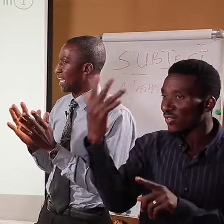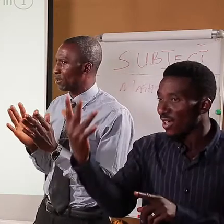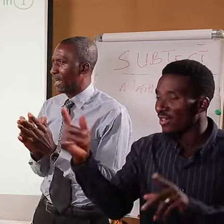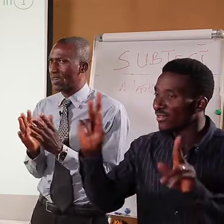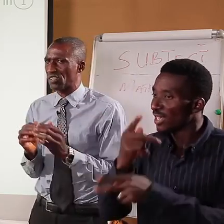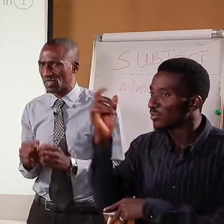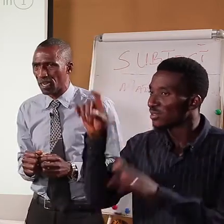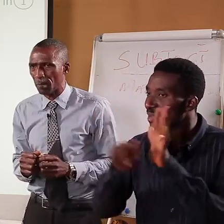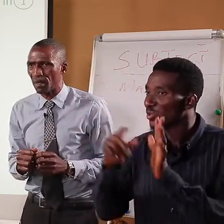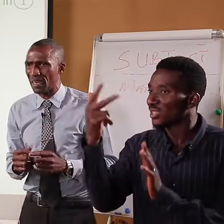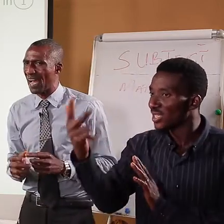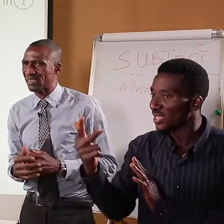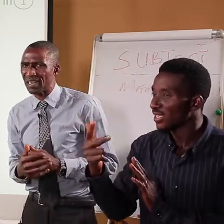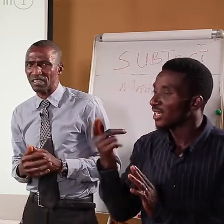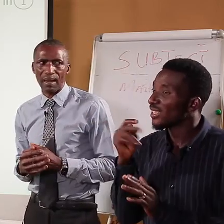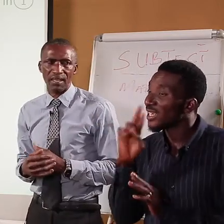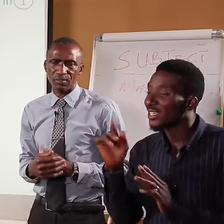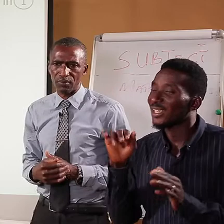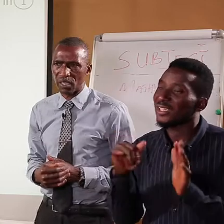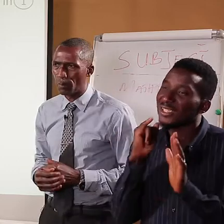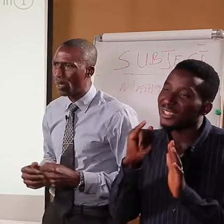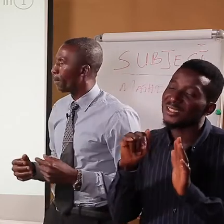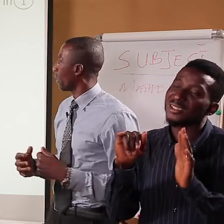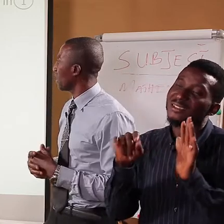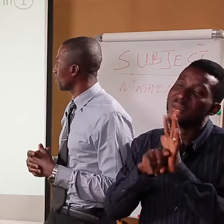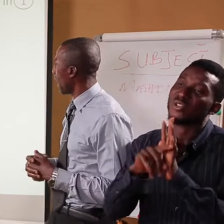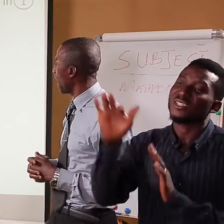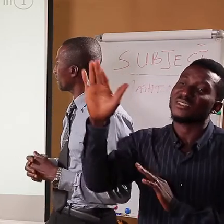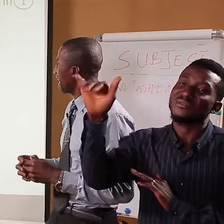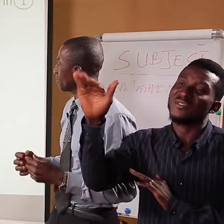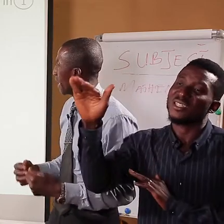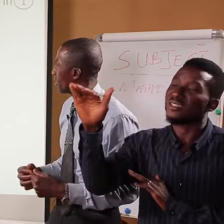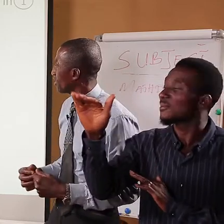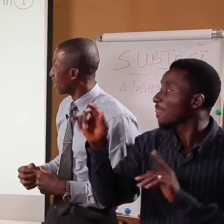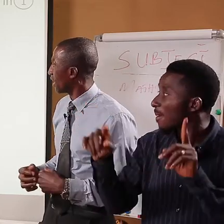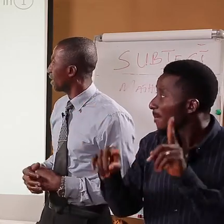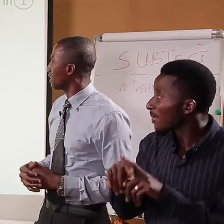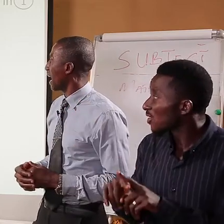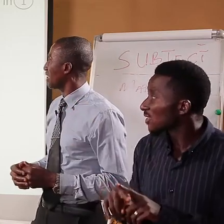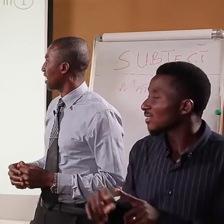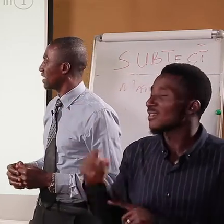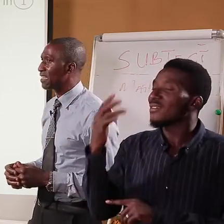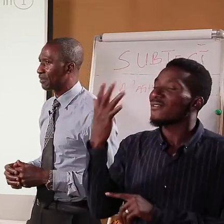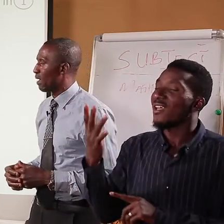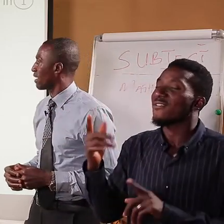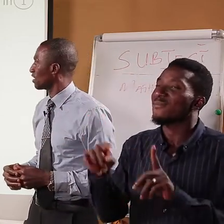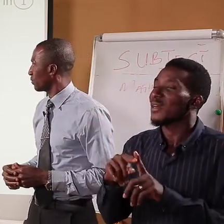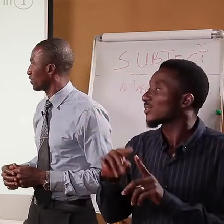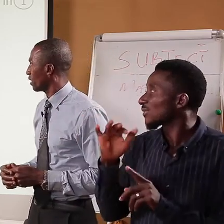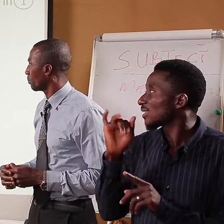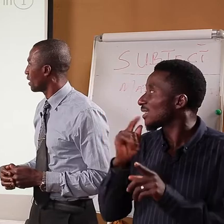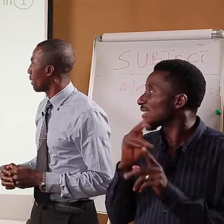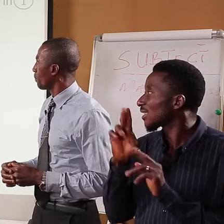5 times minus 3, the answer is minus 15. Plus 5 times minus 3, the answer is